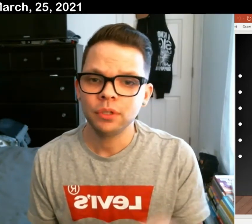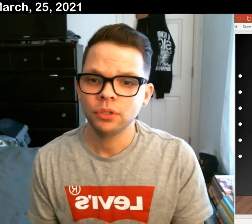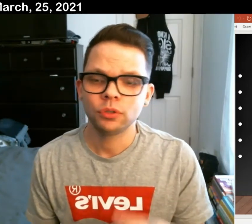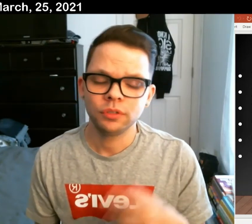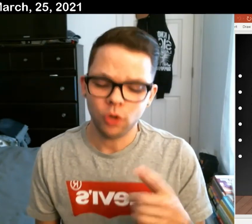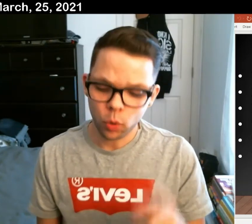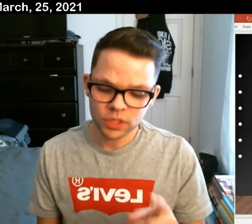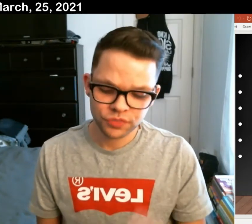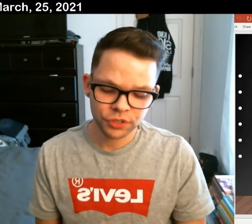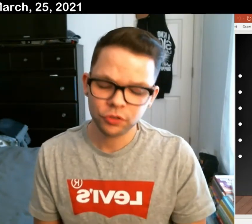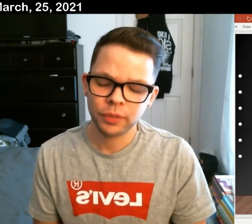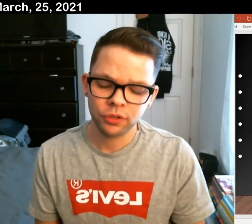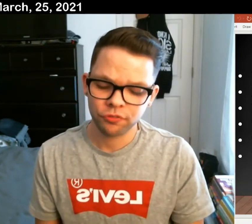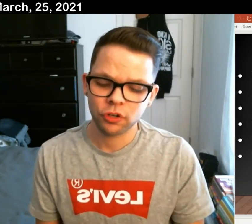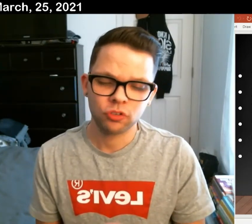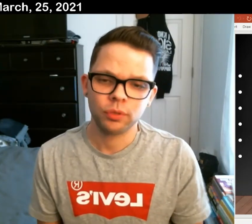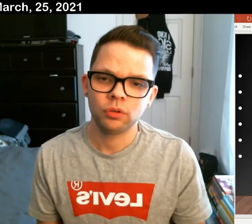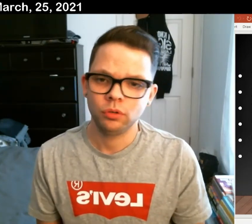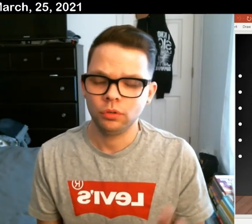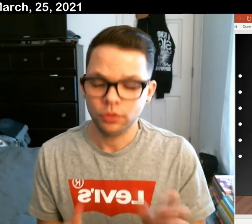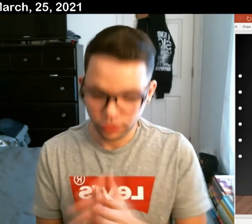Name, you'll always fingerspell